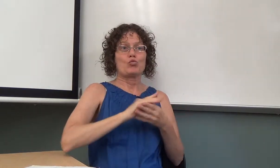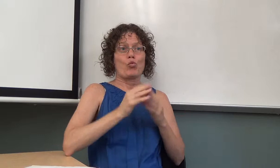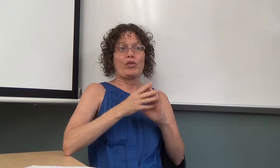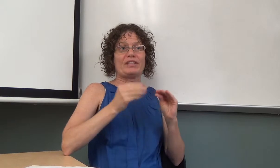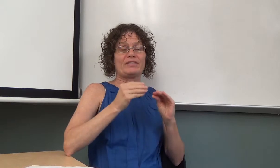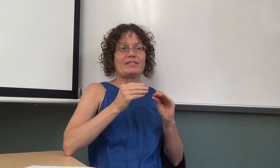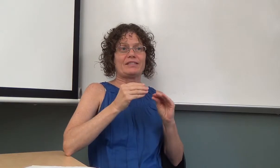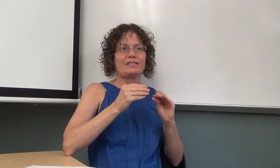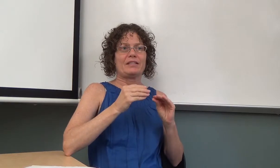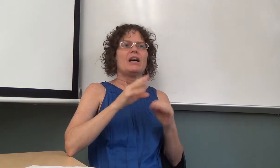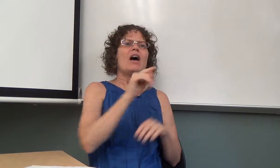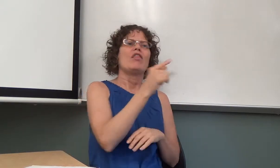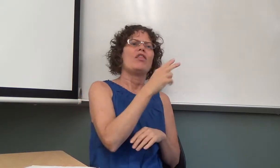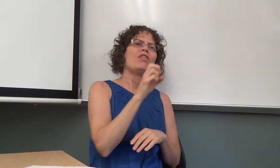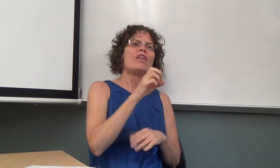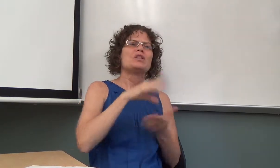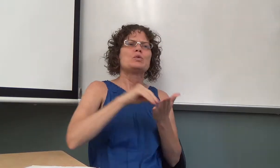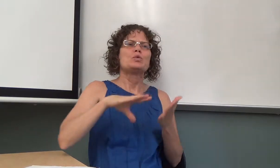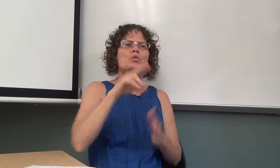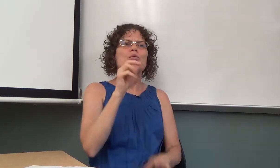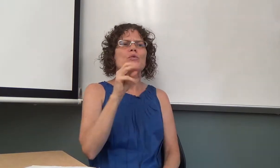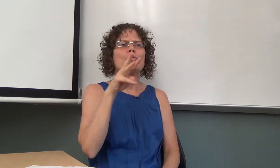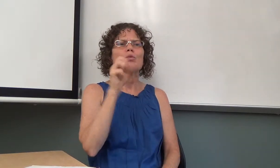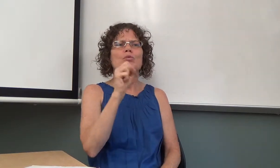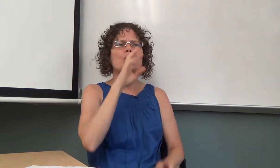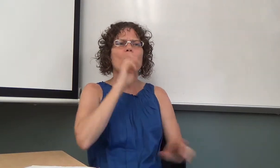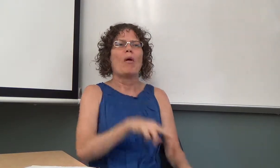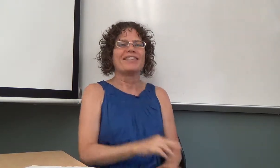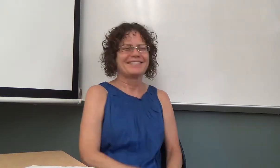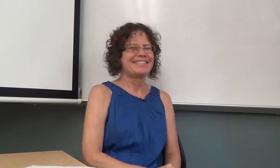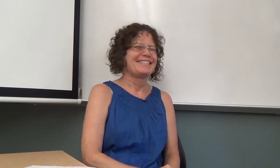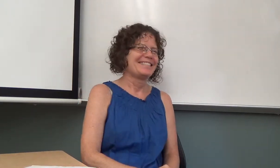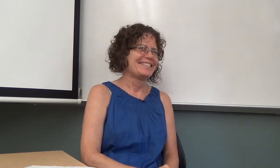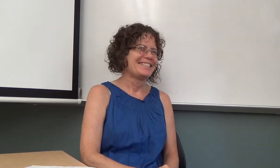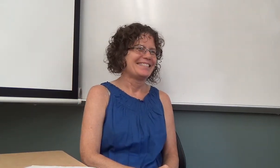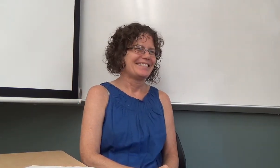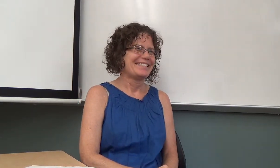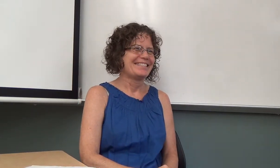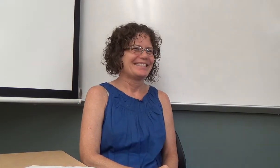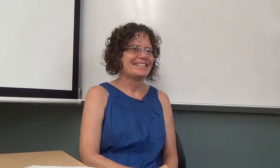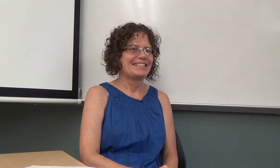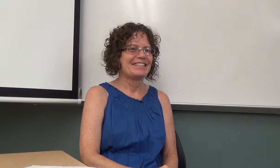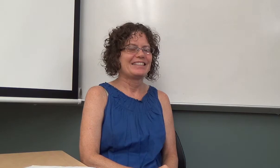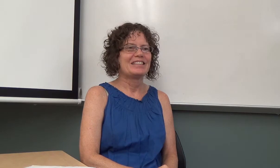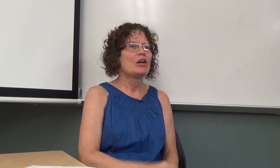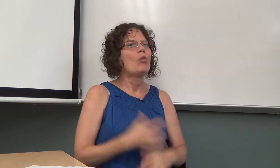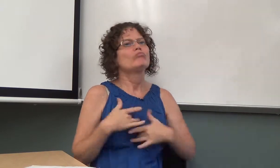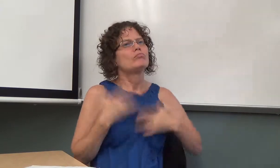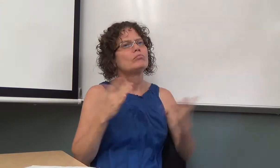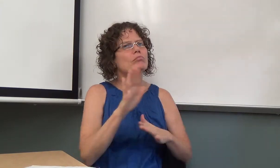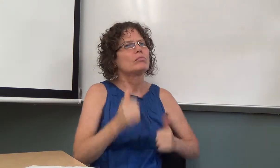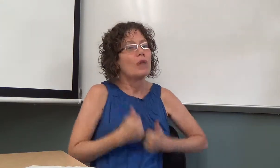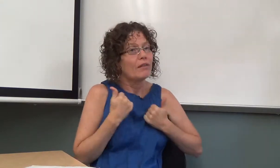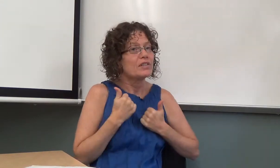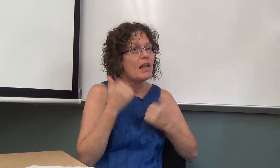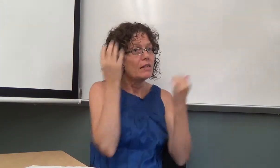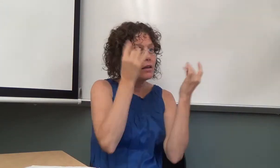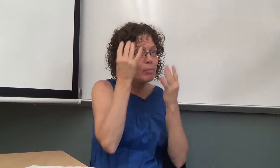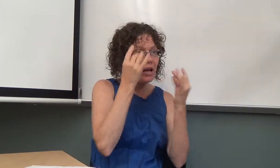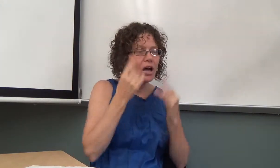Or the student news. There we go, student news report. Okay? I want to know what's going on in your lives. And you got to think about it this way too. I have to read